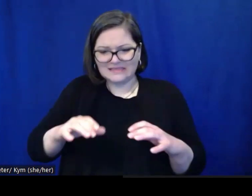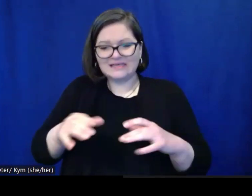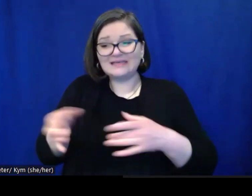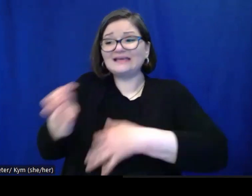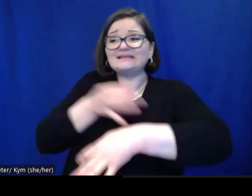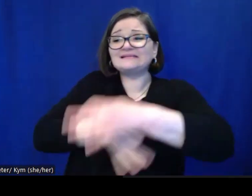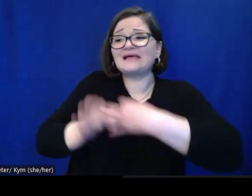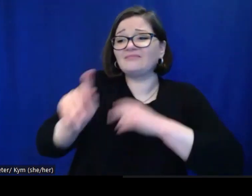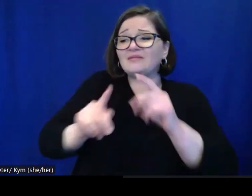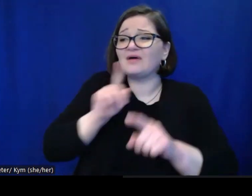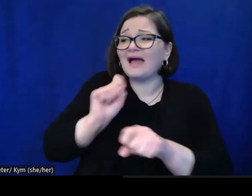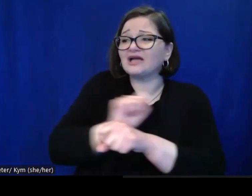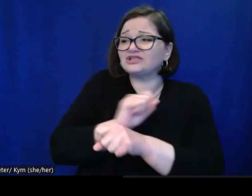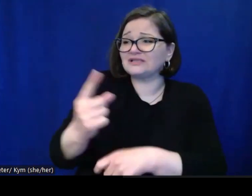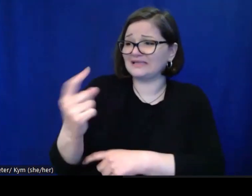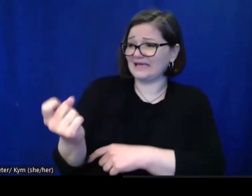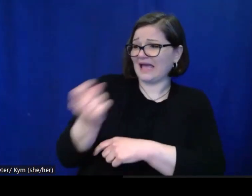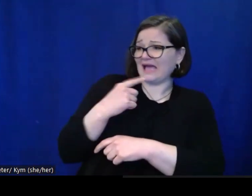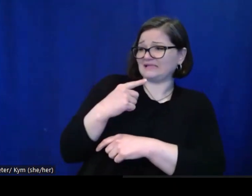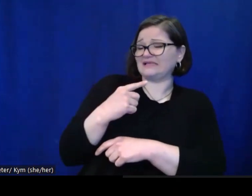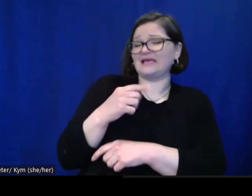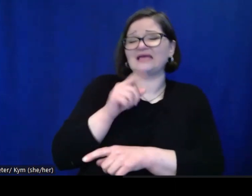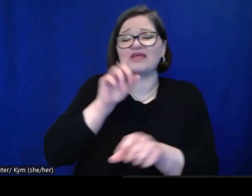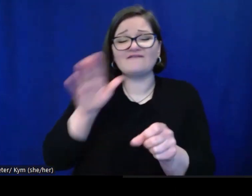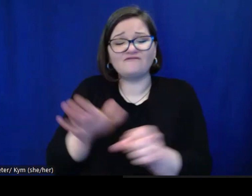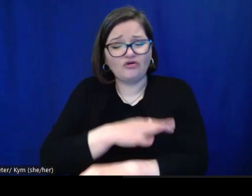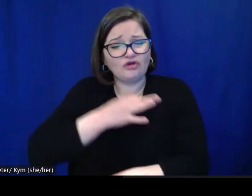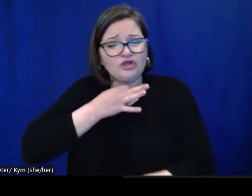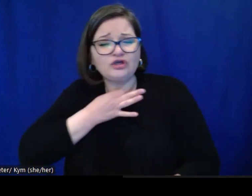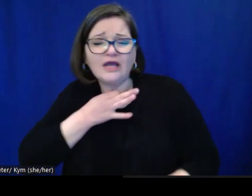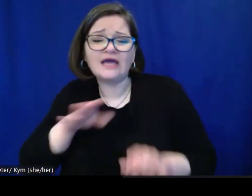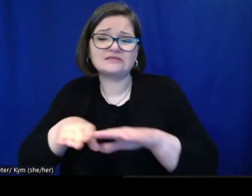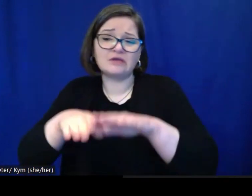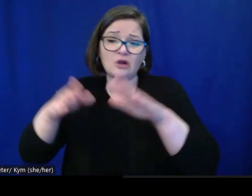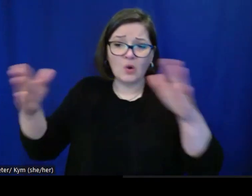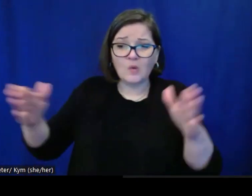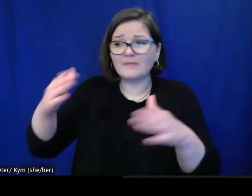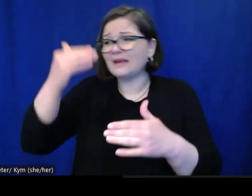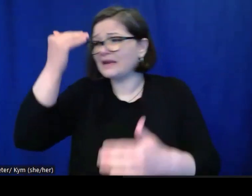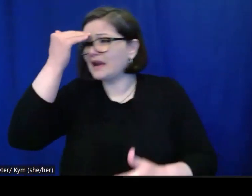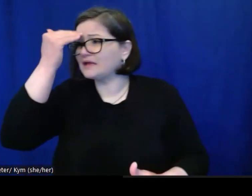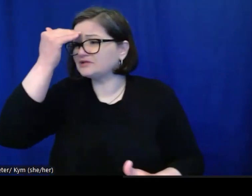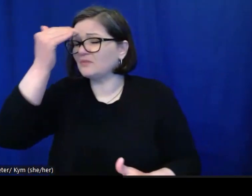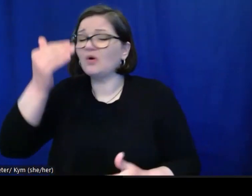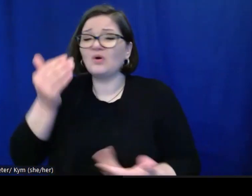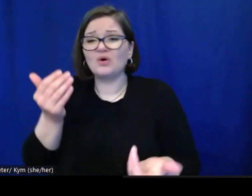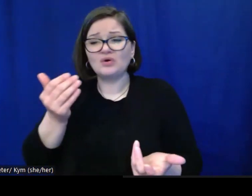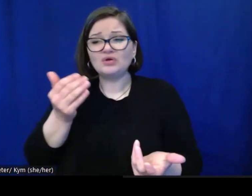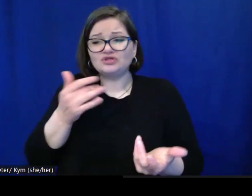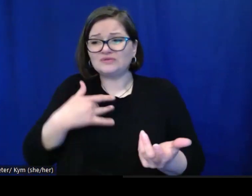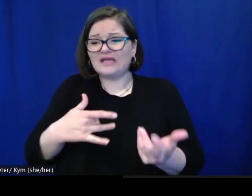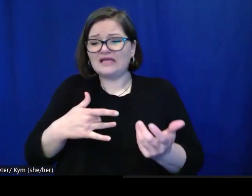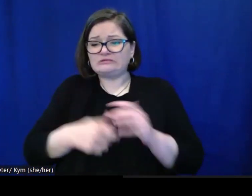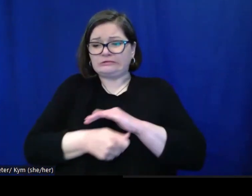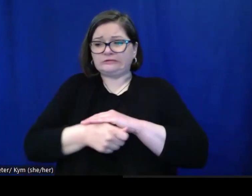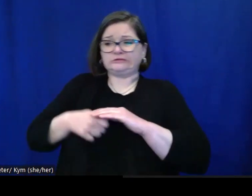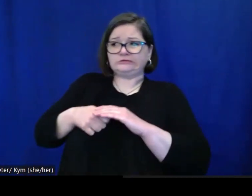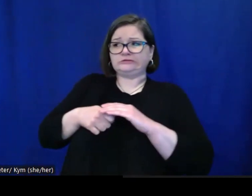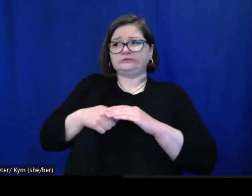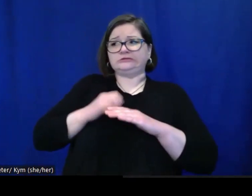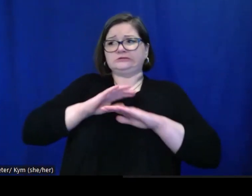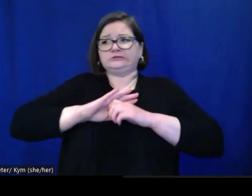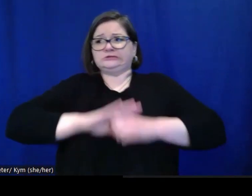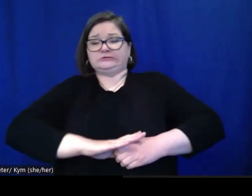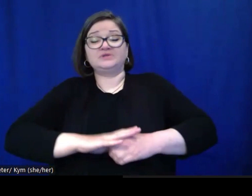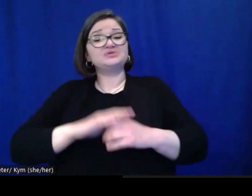asking questions and being curious and being open and being knowledgeable. And that's why it's important for us to talk about these things, so that